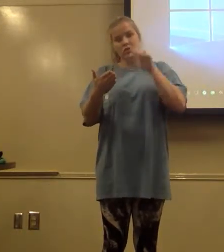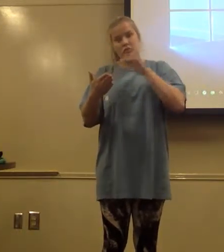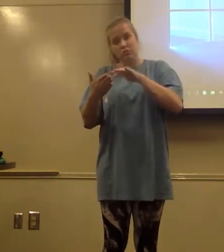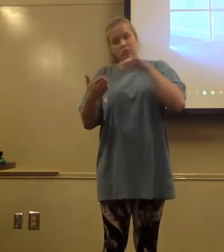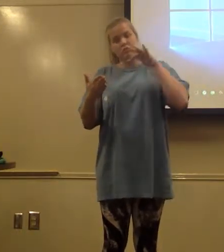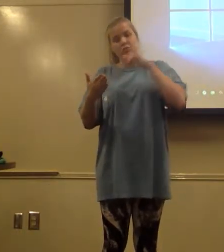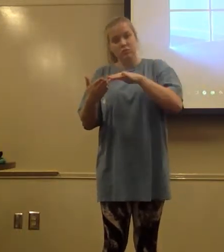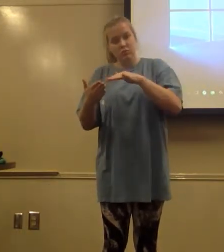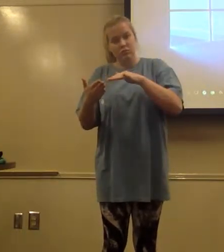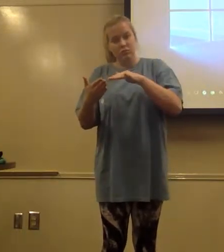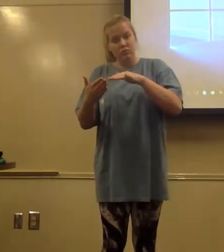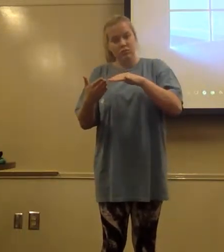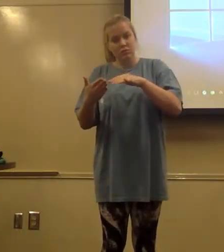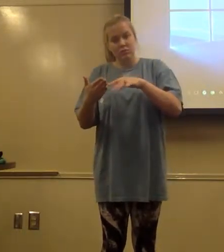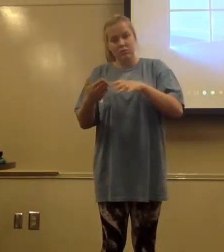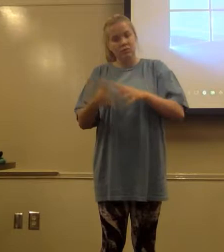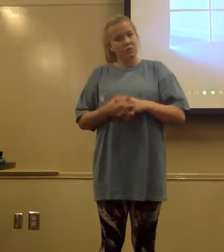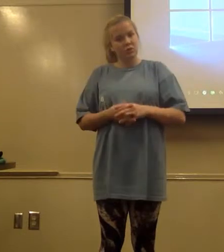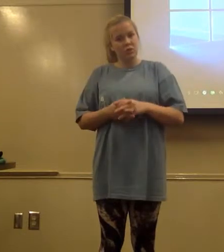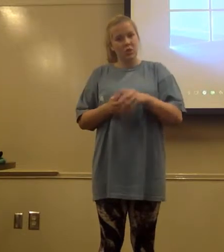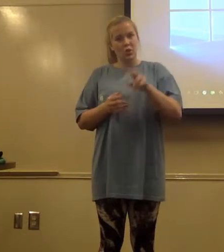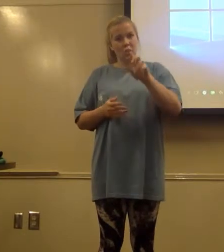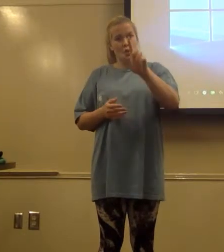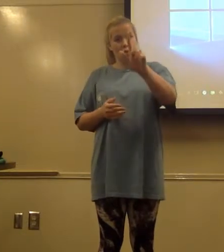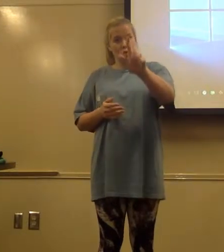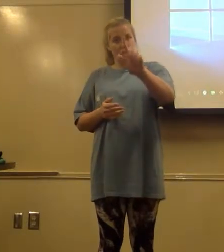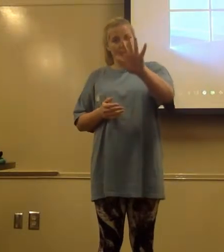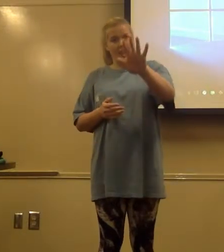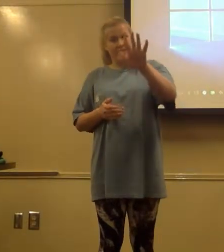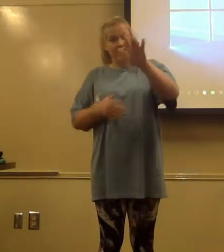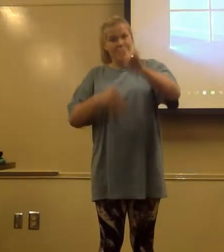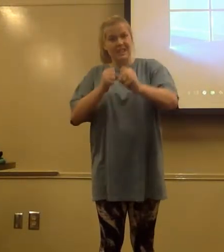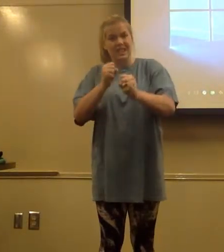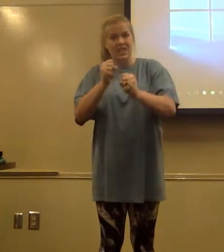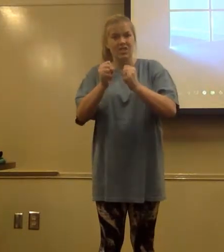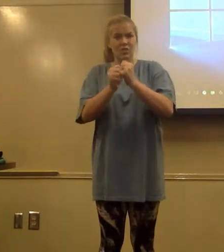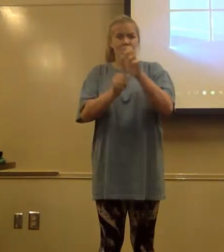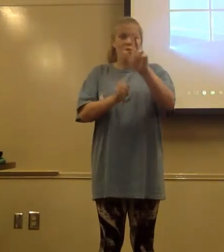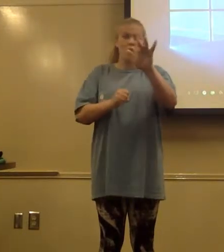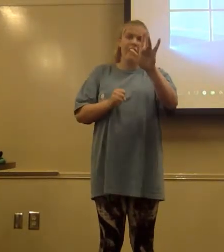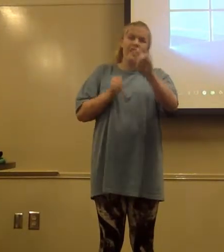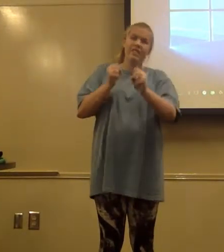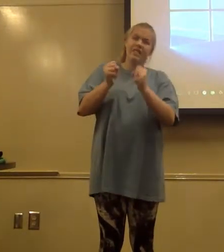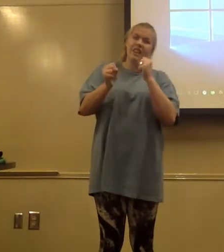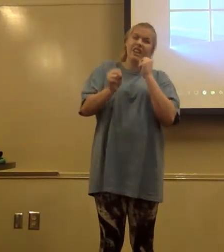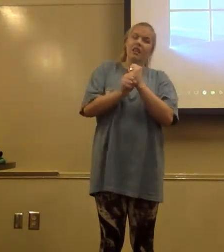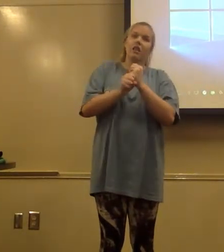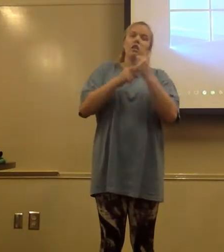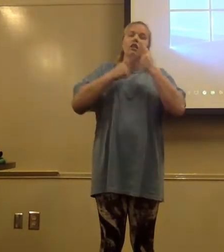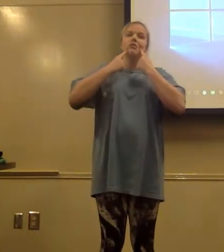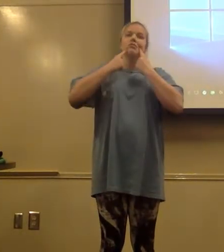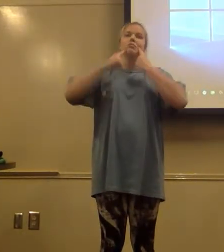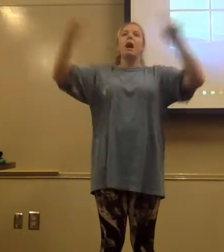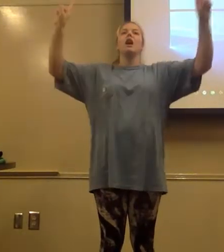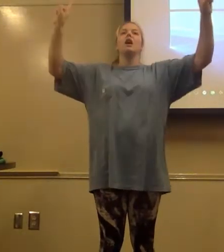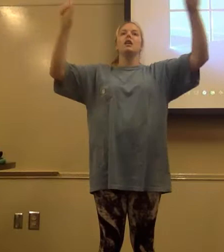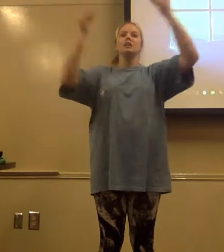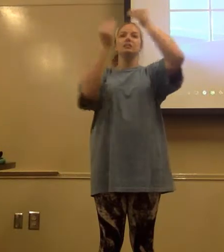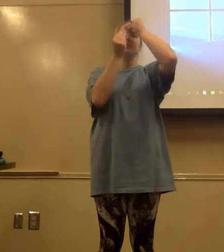7,000, 25 years, 7,000, countless smoker deaths. Finally they came out. They finally acknowledged what we've known for